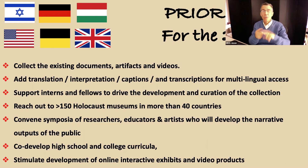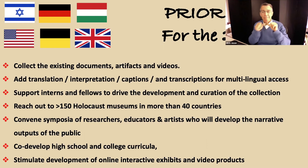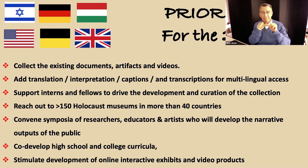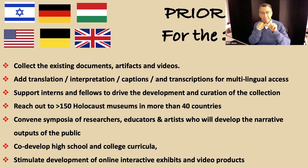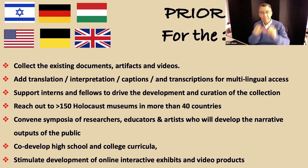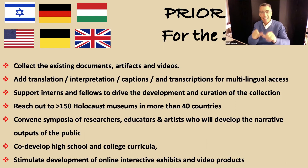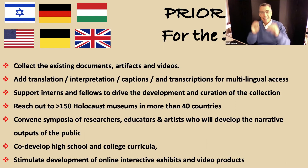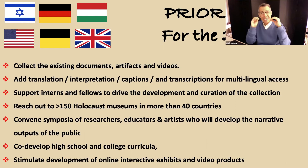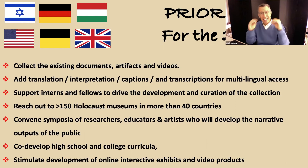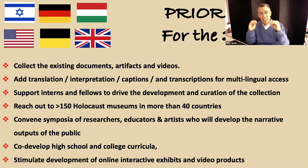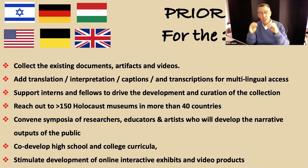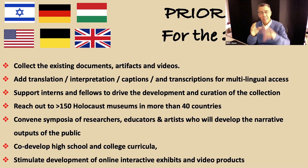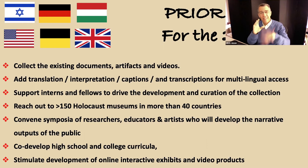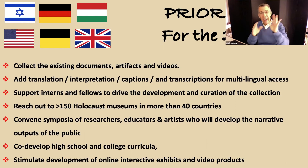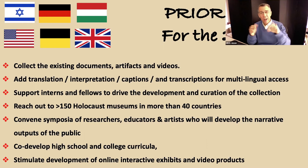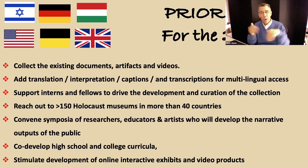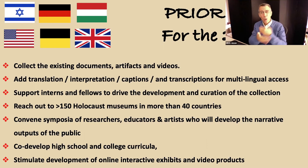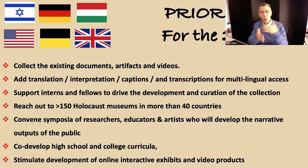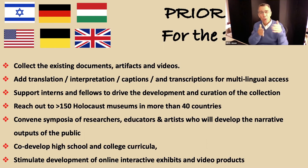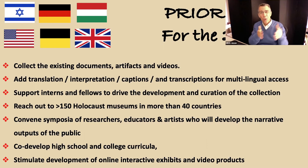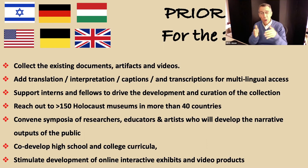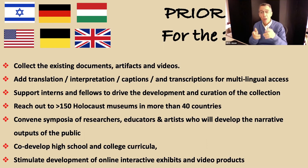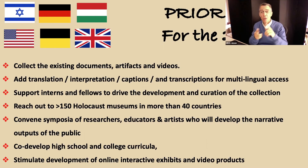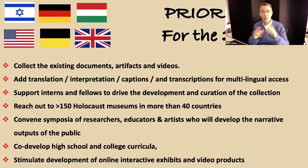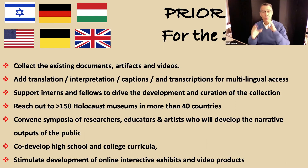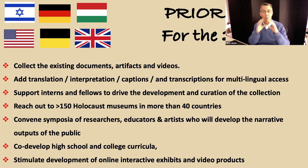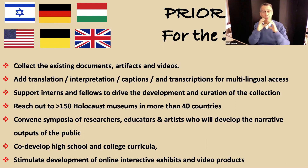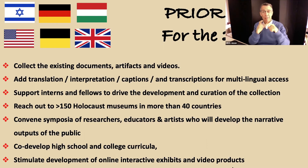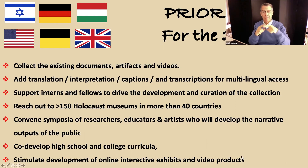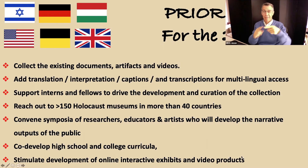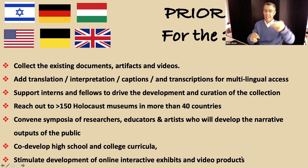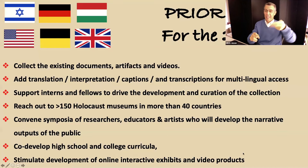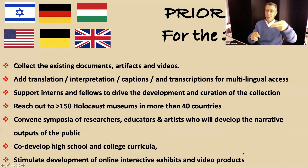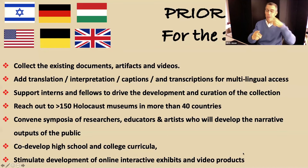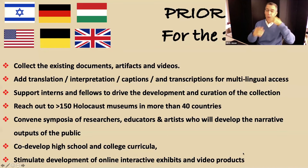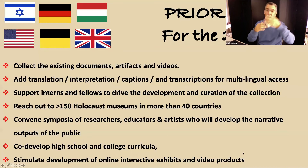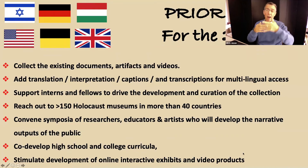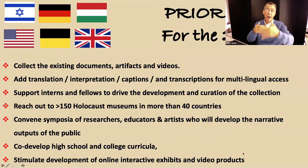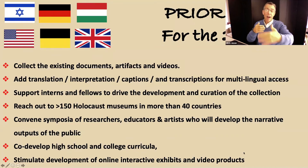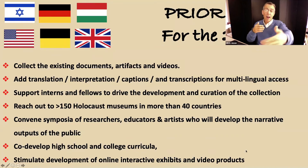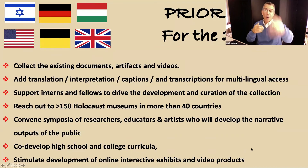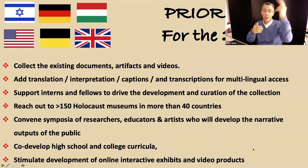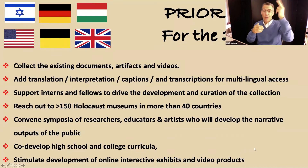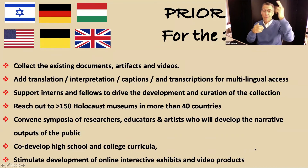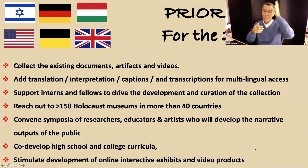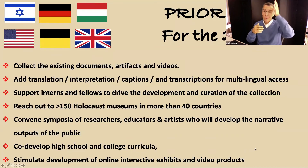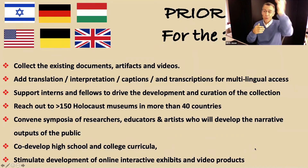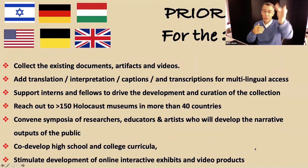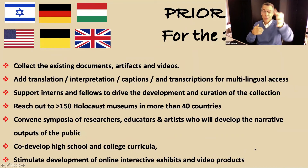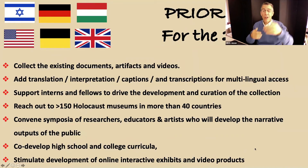and find new ways to communicate this history for generations to come. We want to reconnect with the